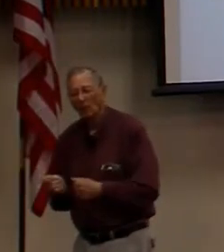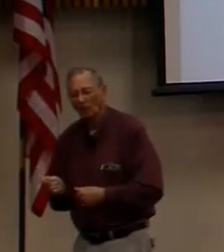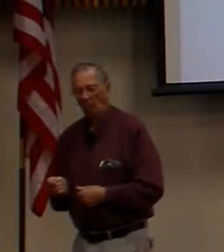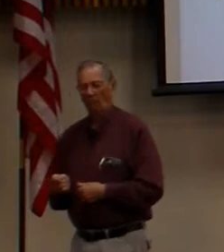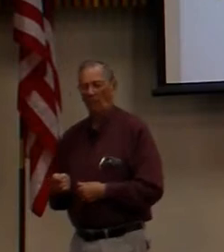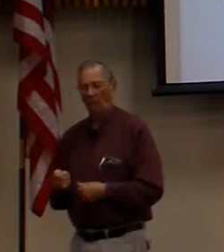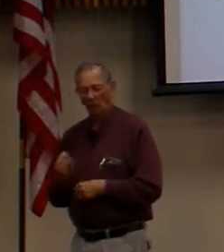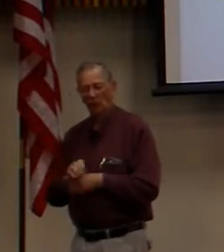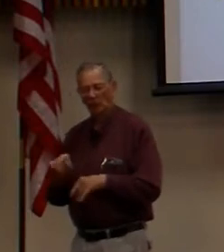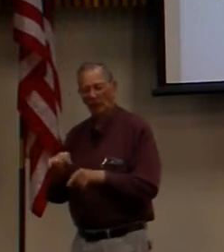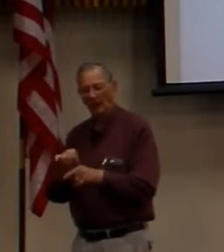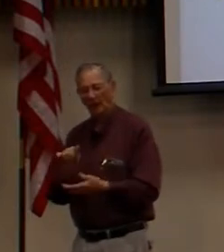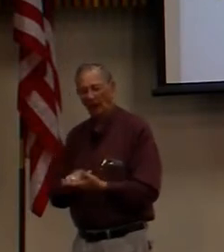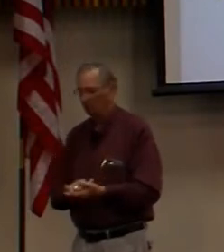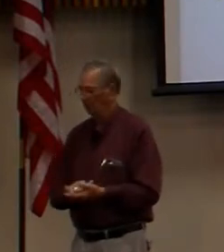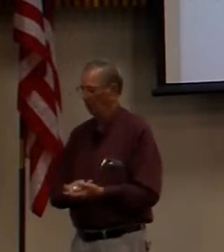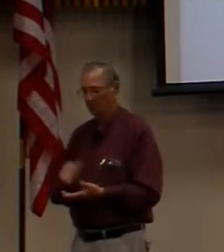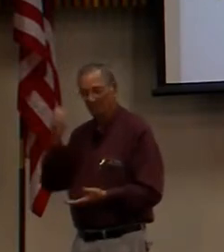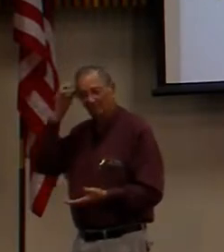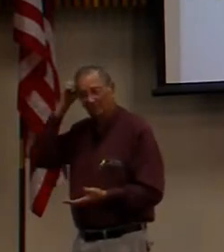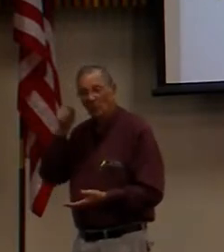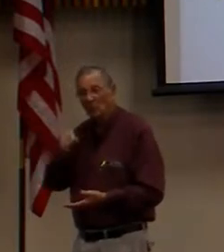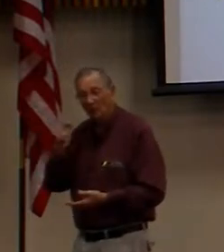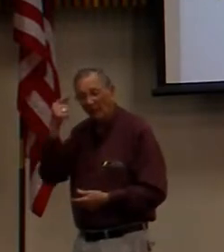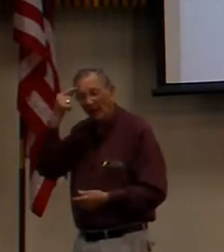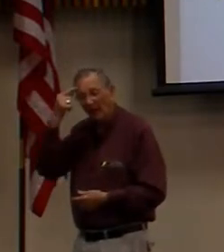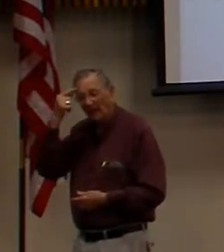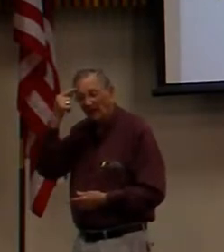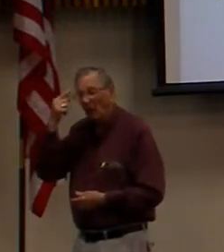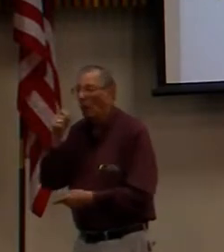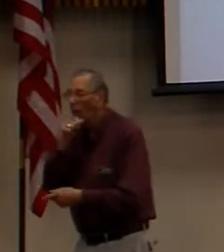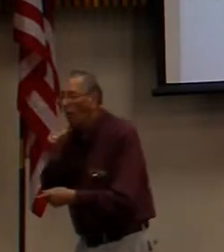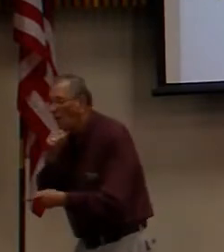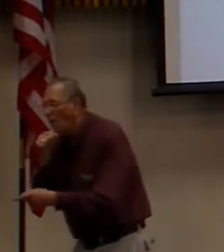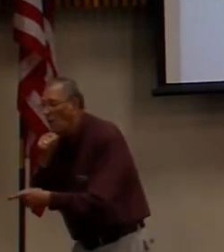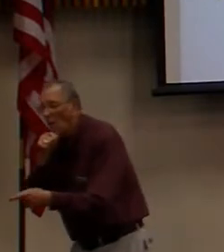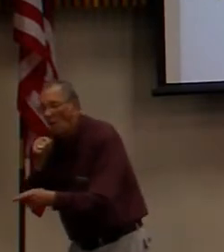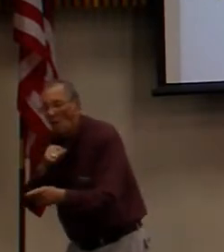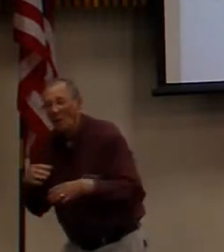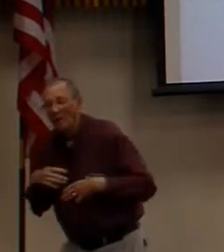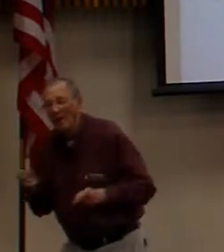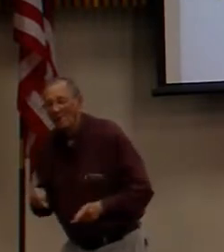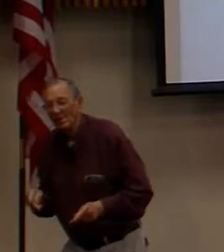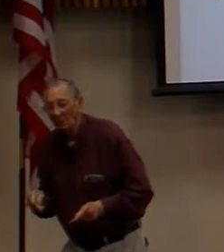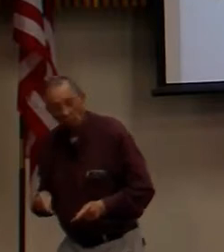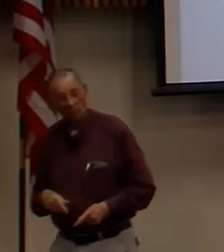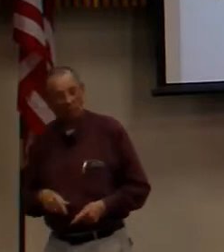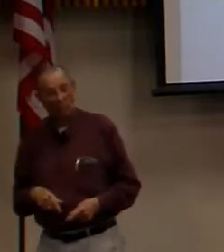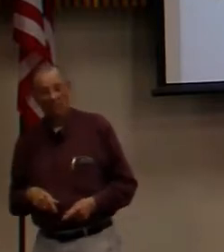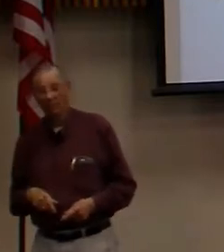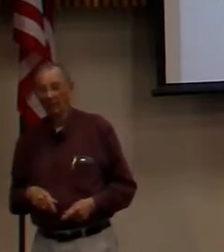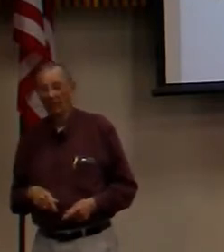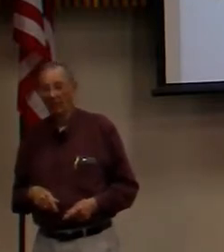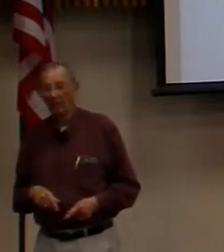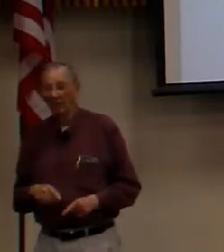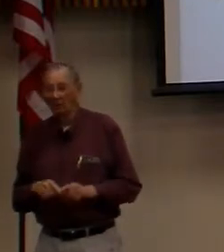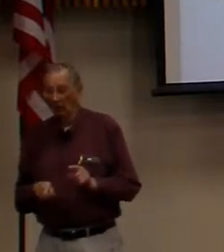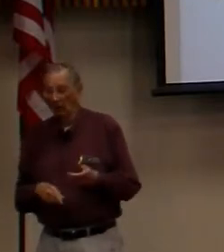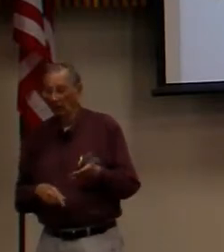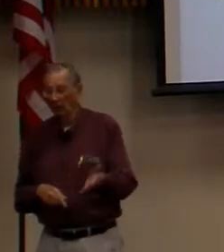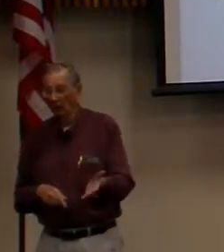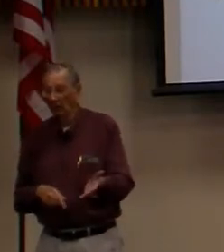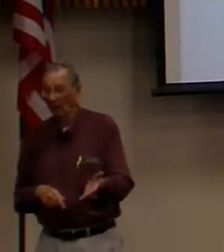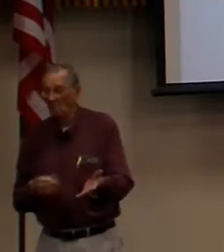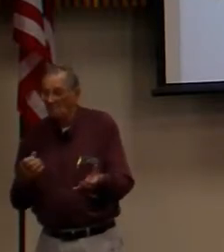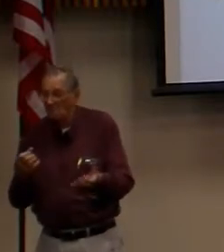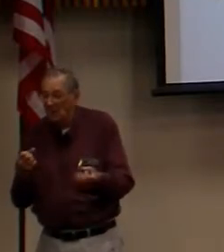what the church is like. You would think it would just be older, retired folks, and there is that, but there's